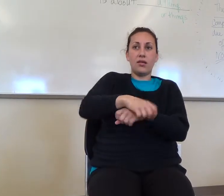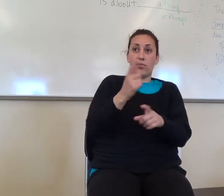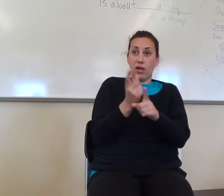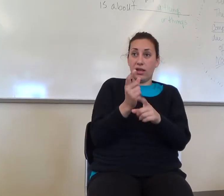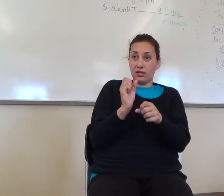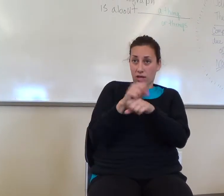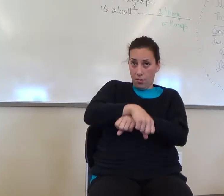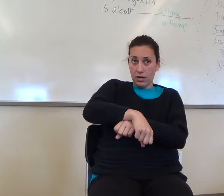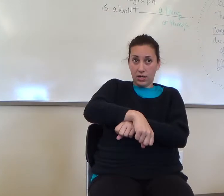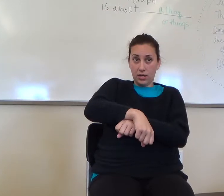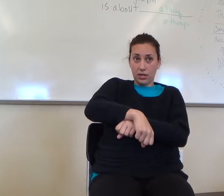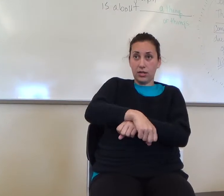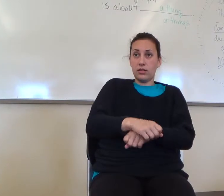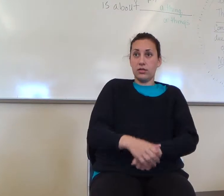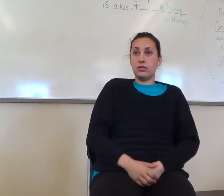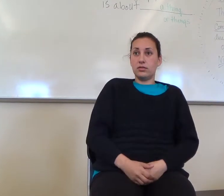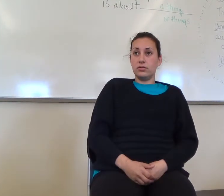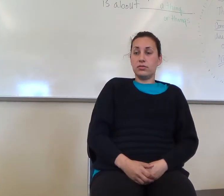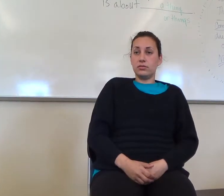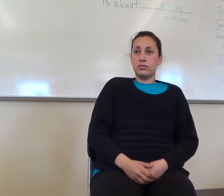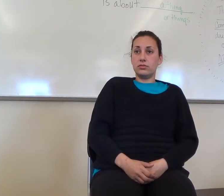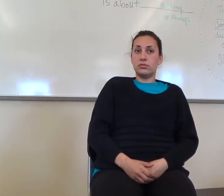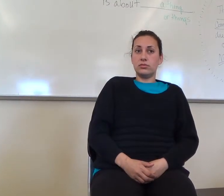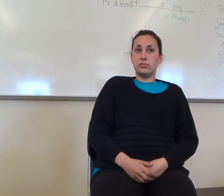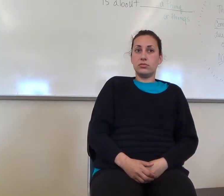been writing on people's. Because I'm hoping.